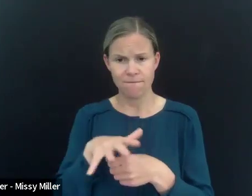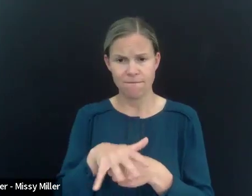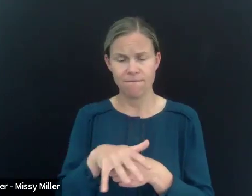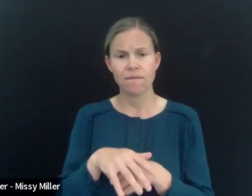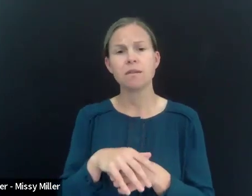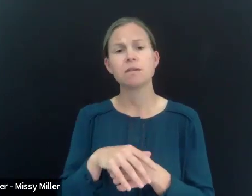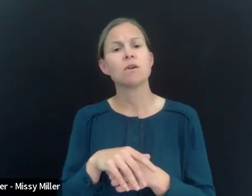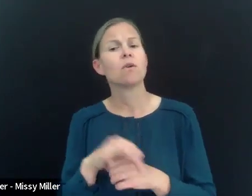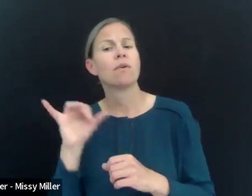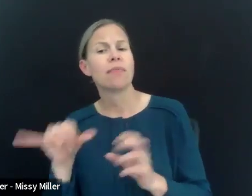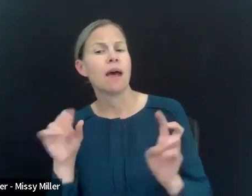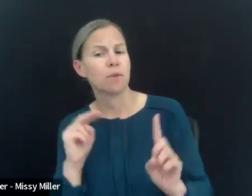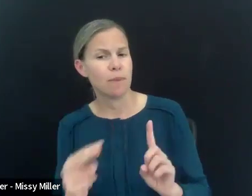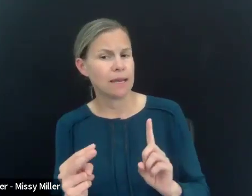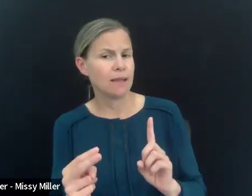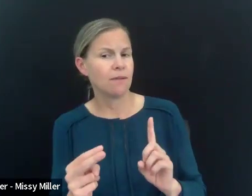it,